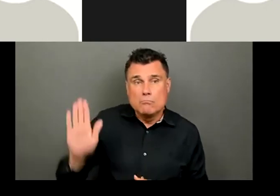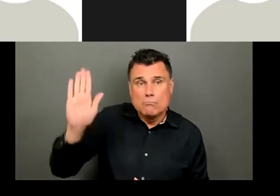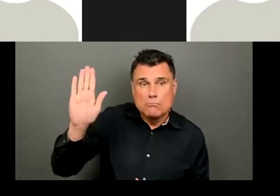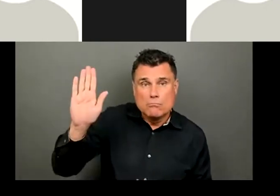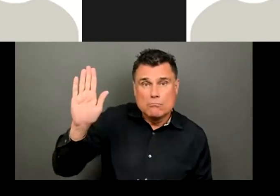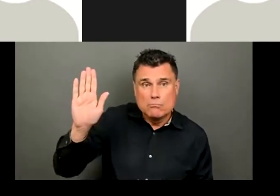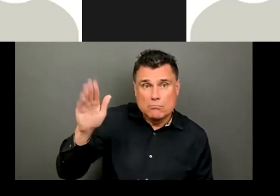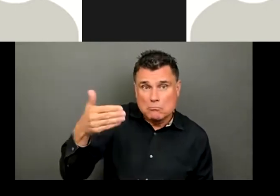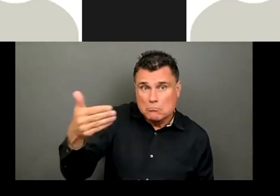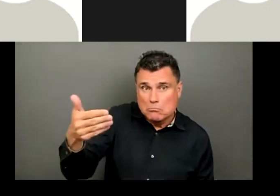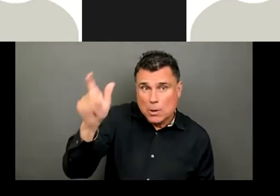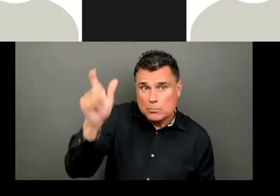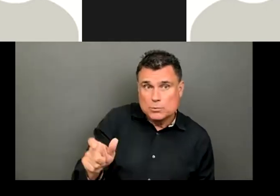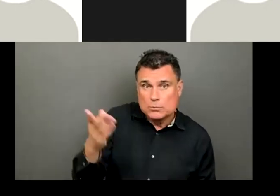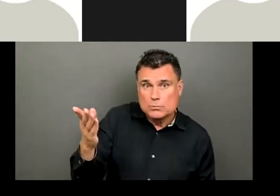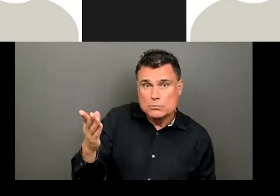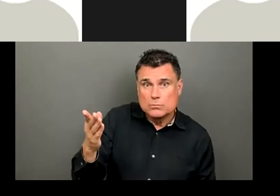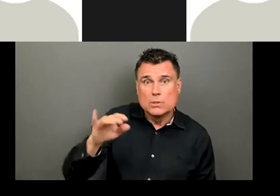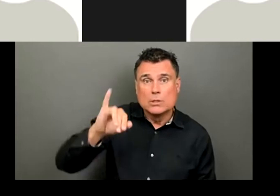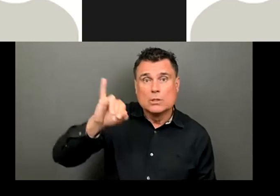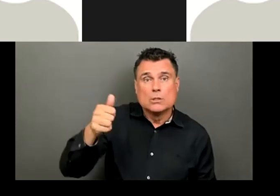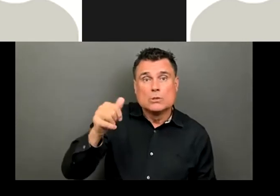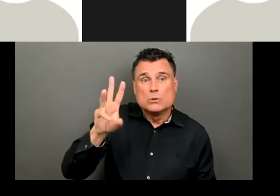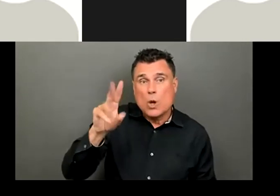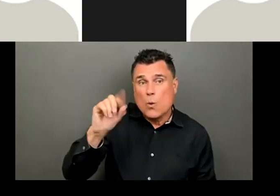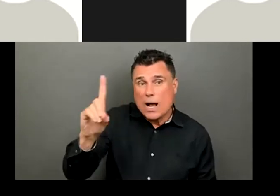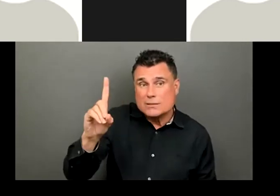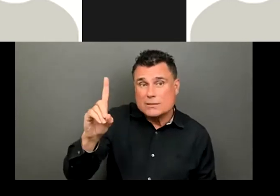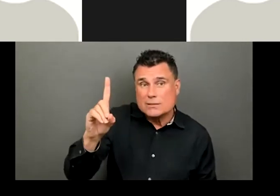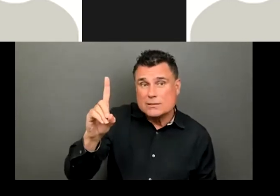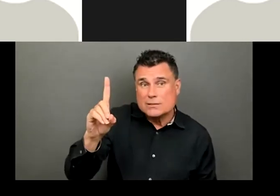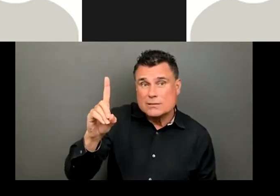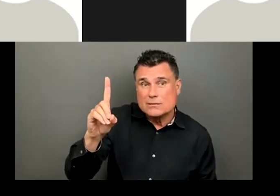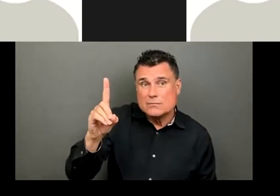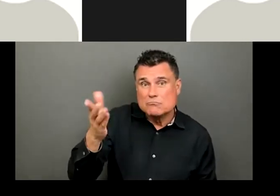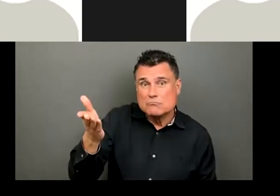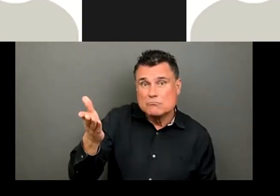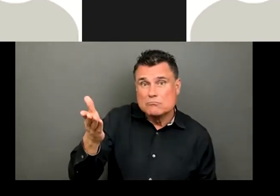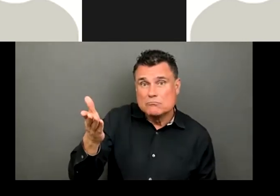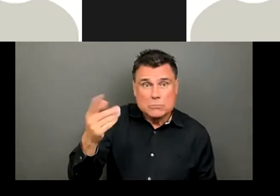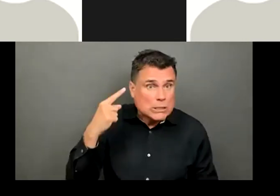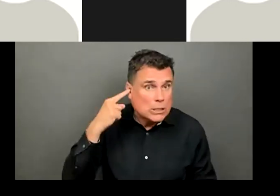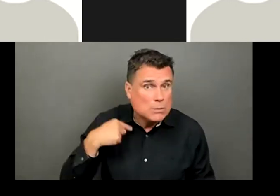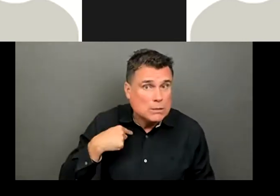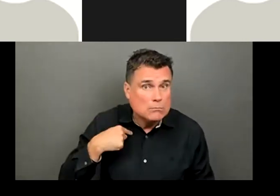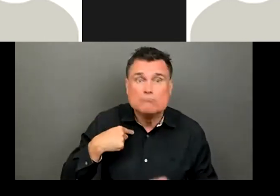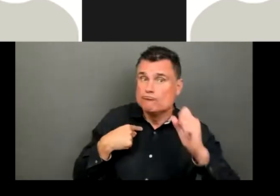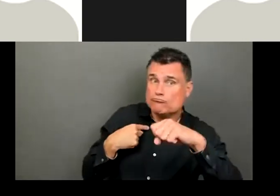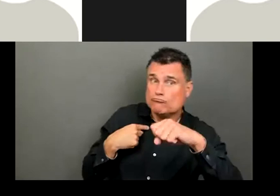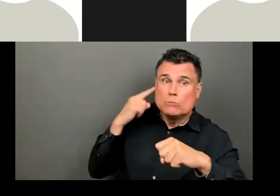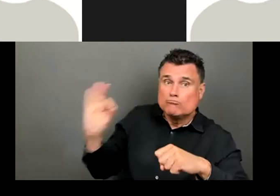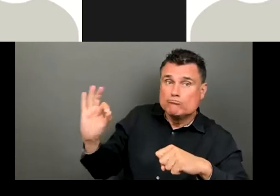Hello? Yes, please we can ask a question. Please. Am I audible to you? Yes. This is Fatma